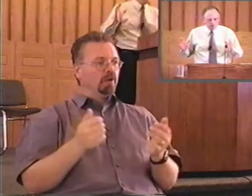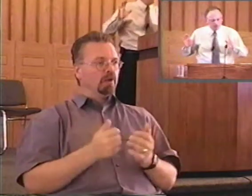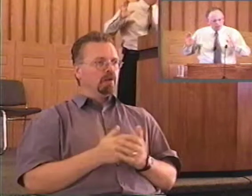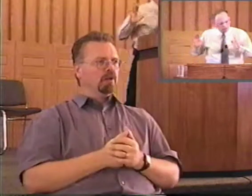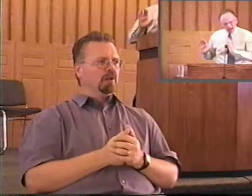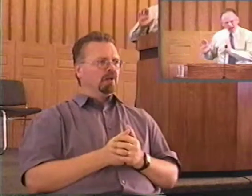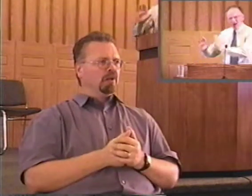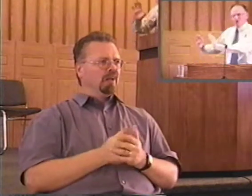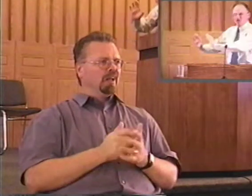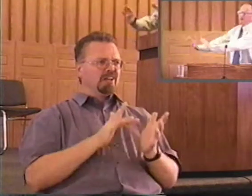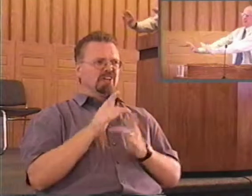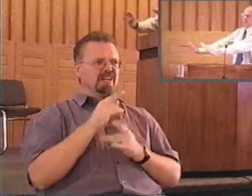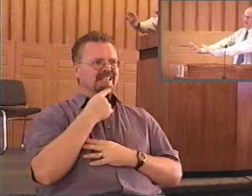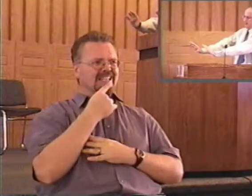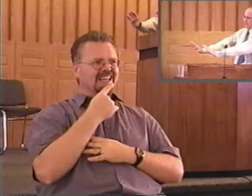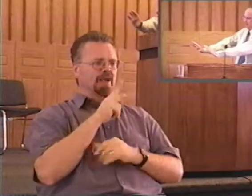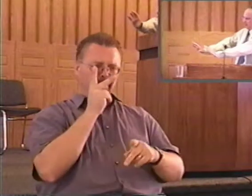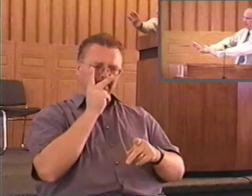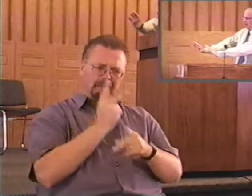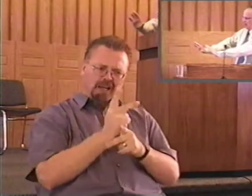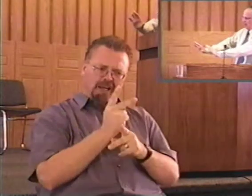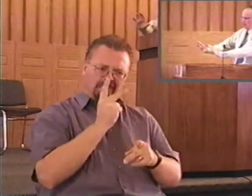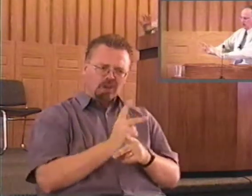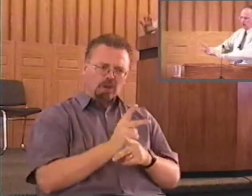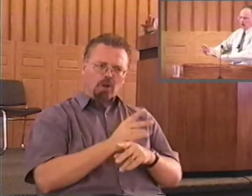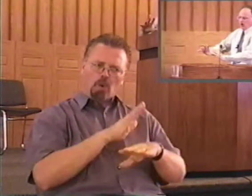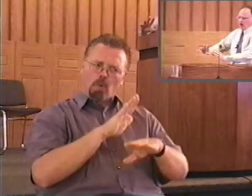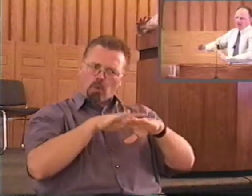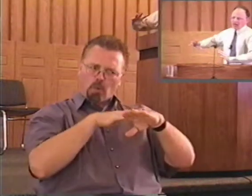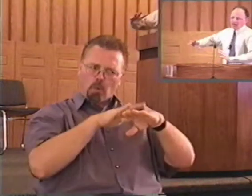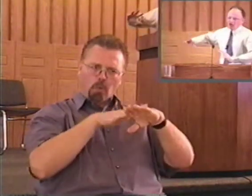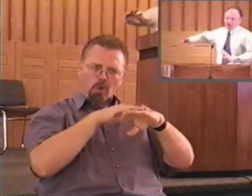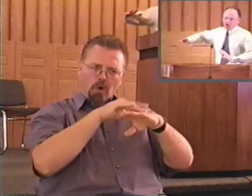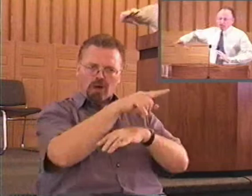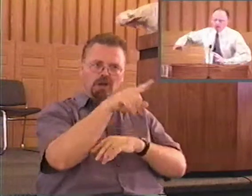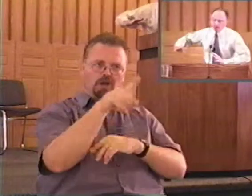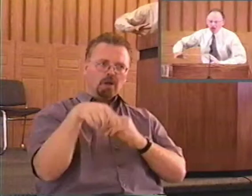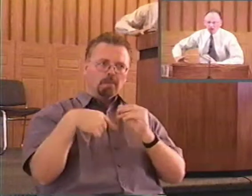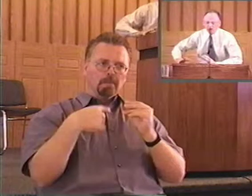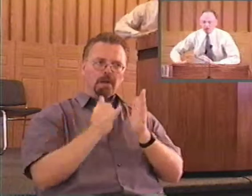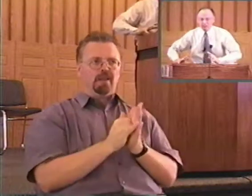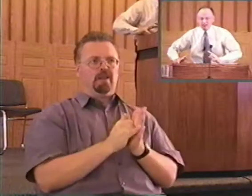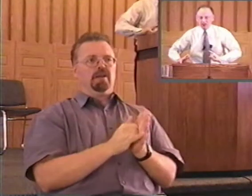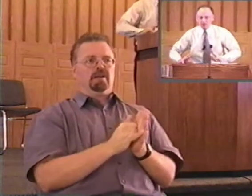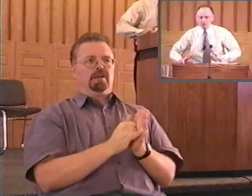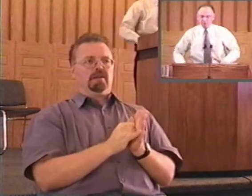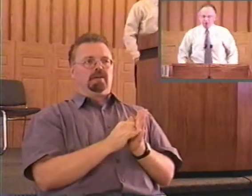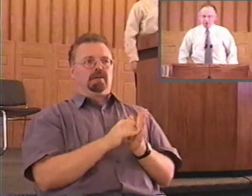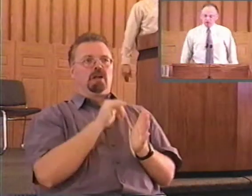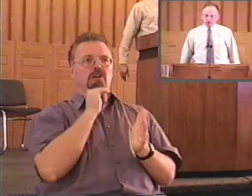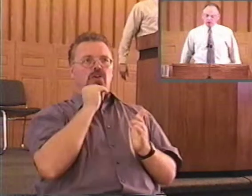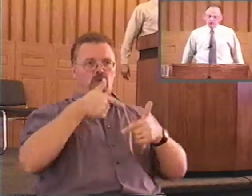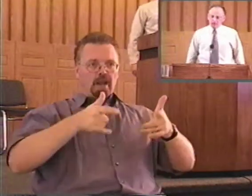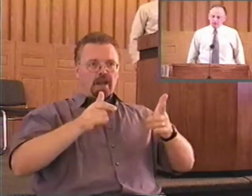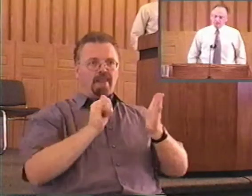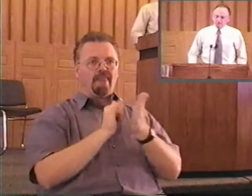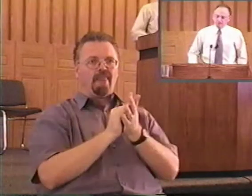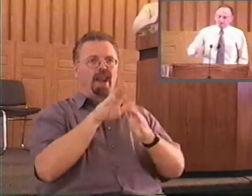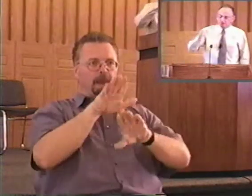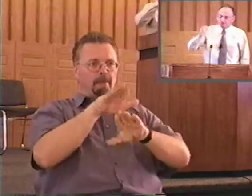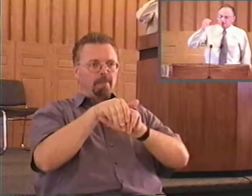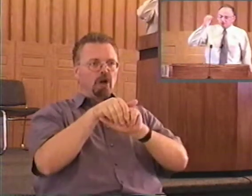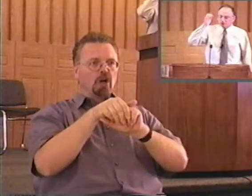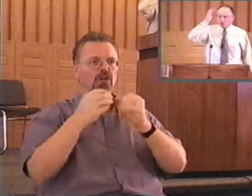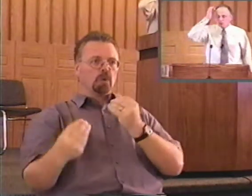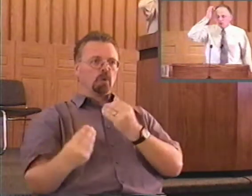Jesus is saying, beware of this. Beware of allowing hypocrisy to come filtering in.